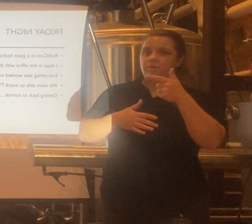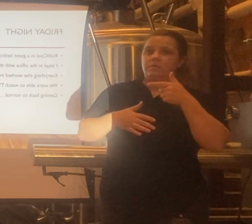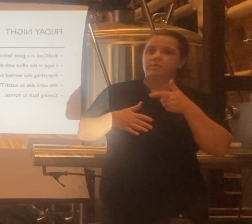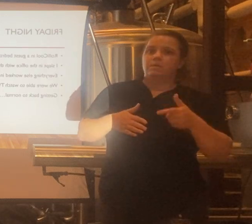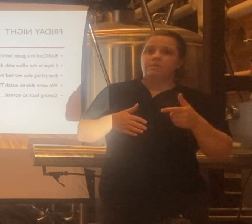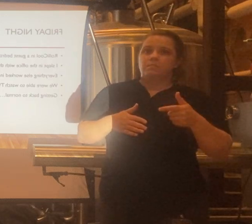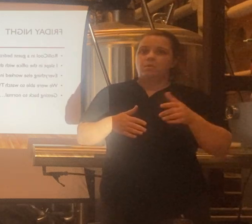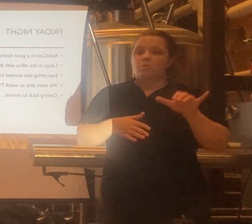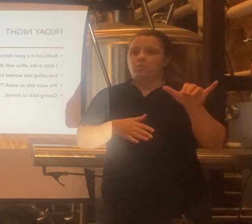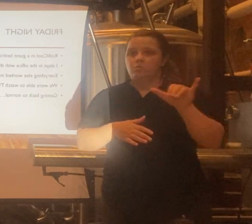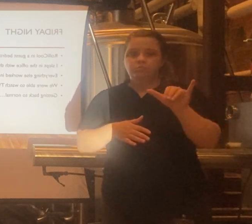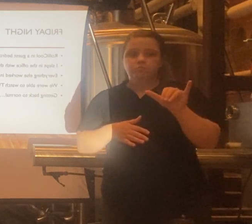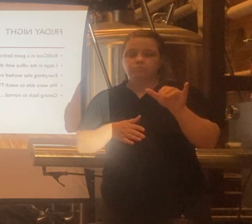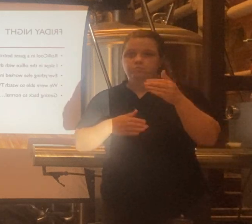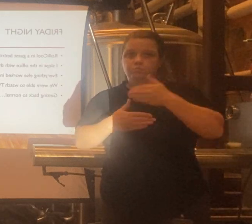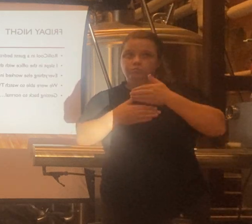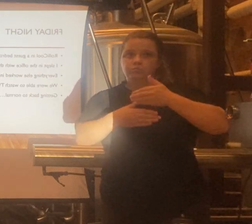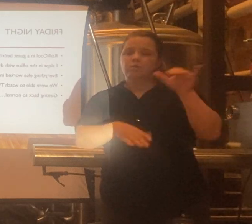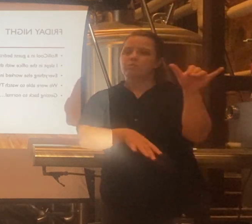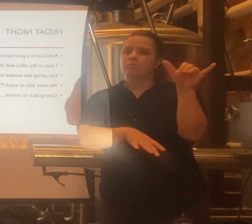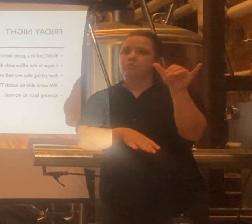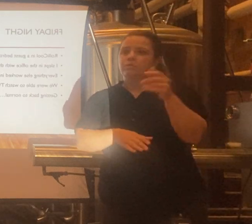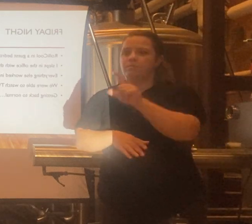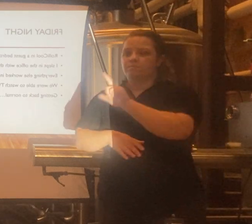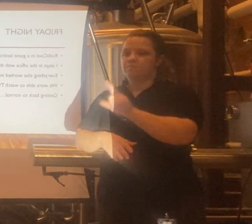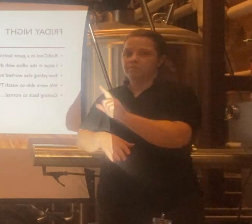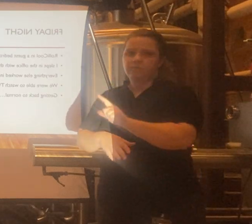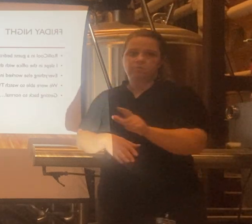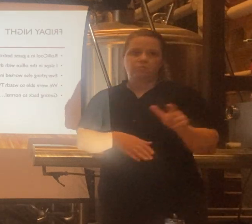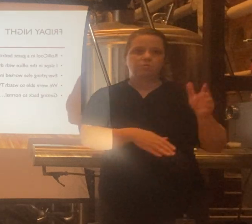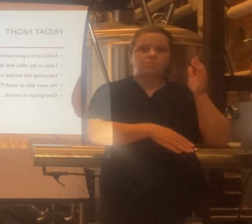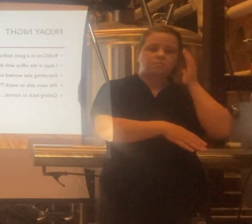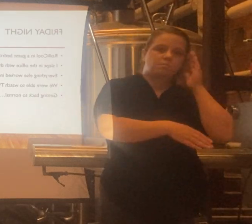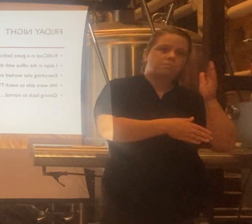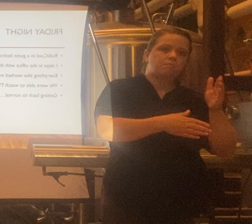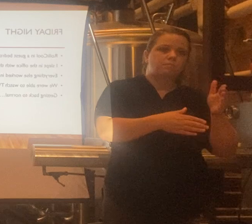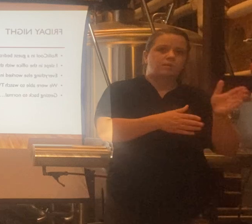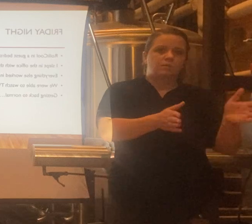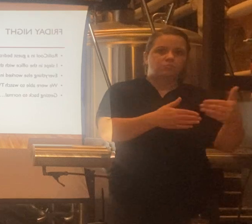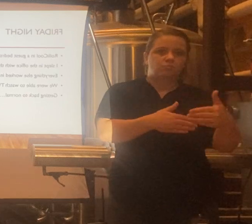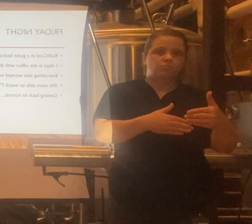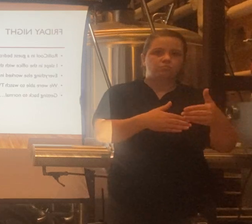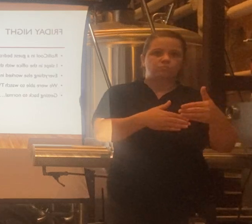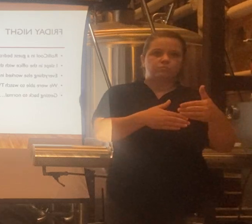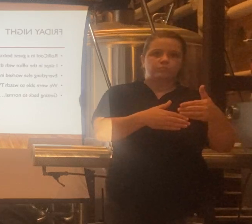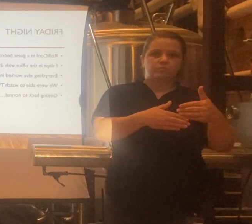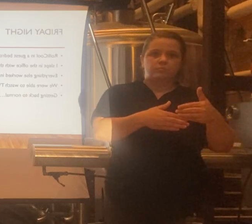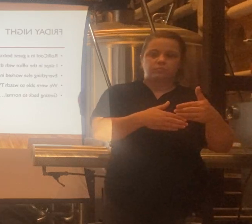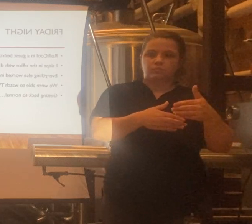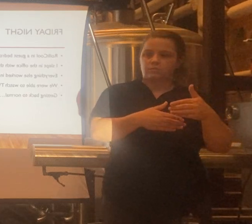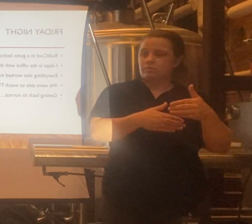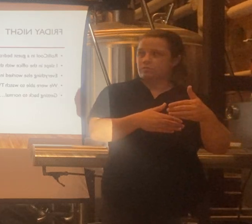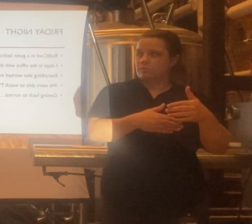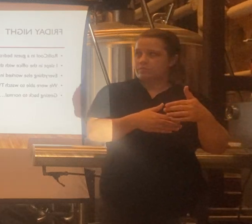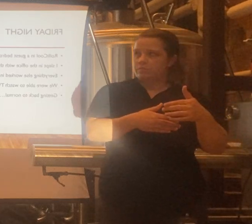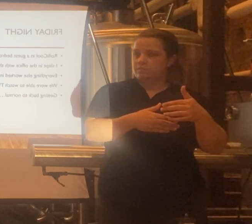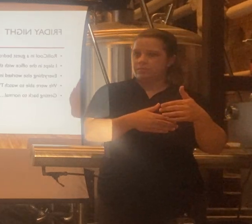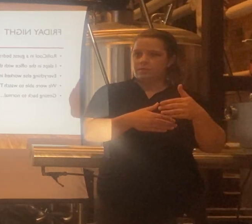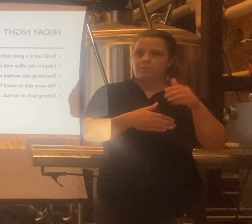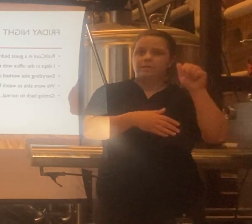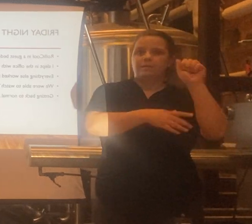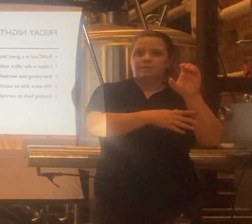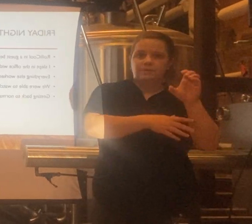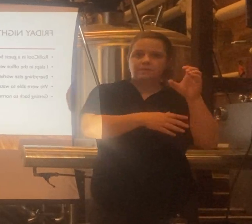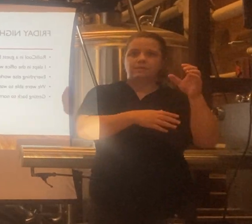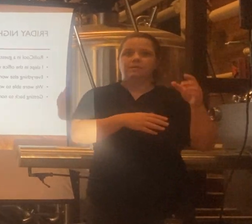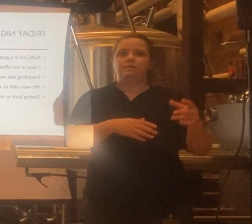areas. So I made a little plywood vent where the exhaust could go out and the drain tube can go out, and I could blow it right on to the living room to keep us